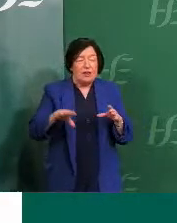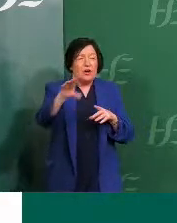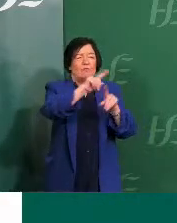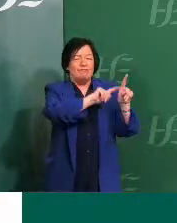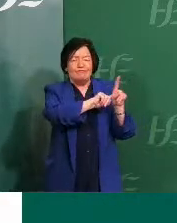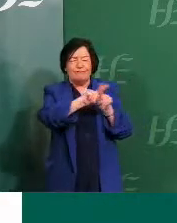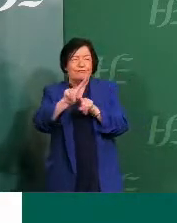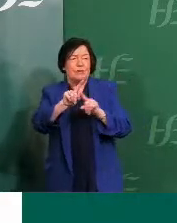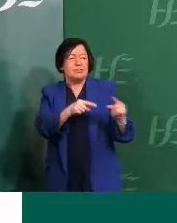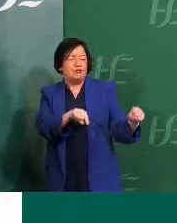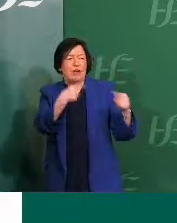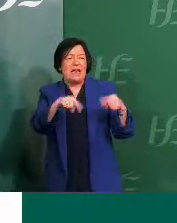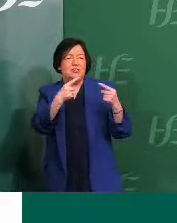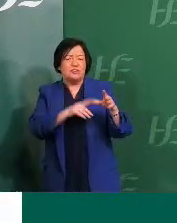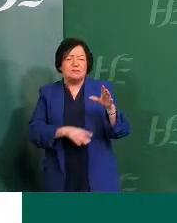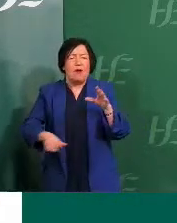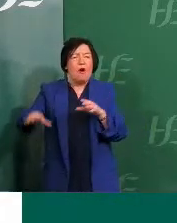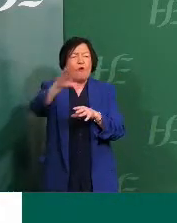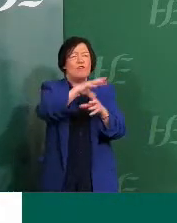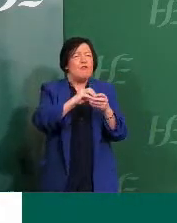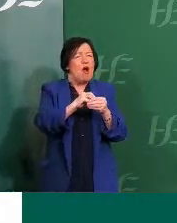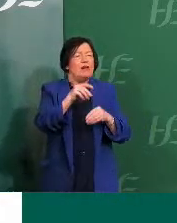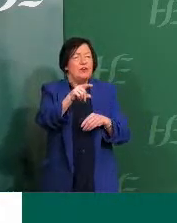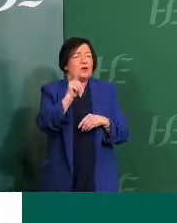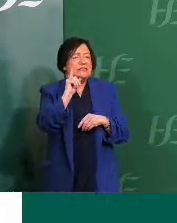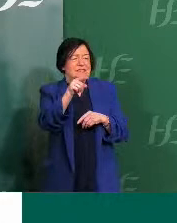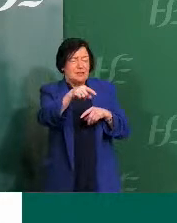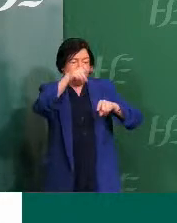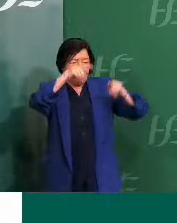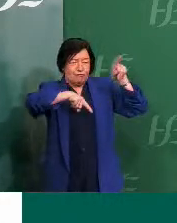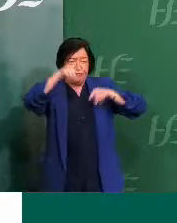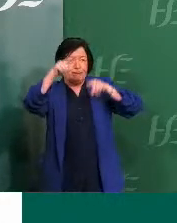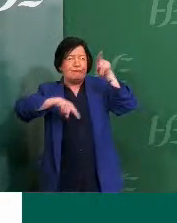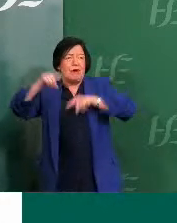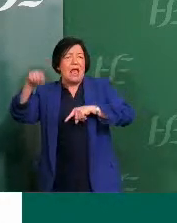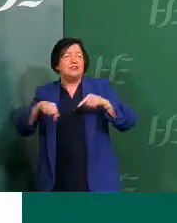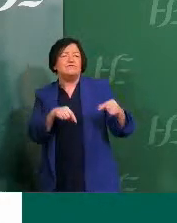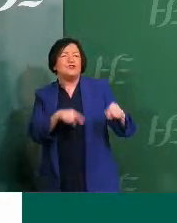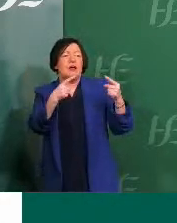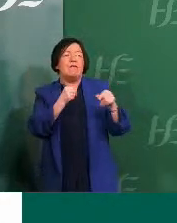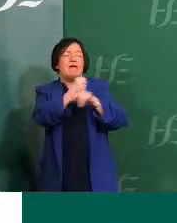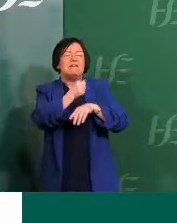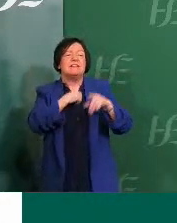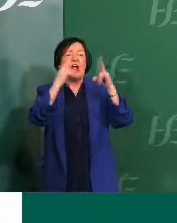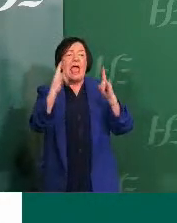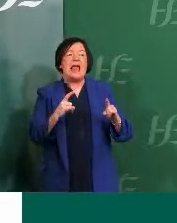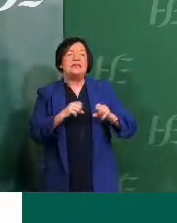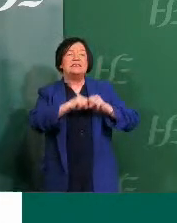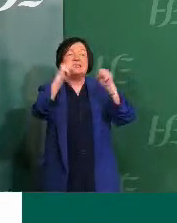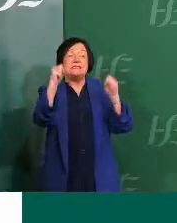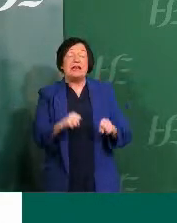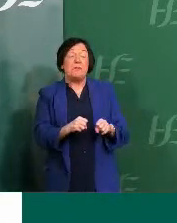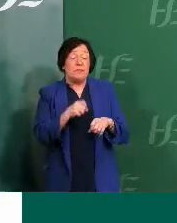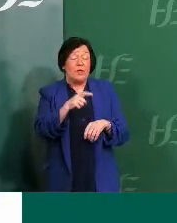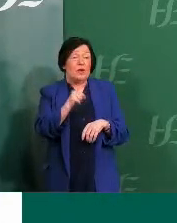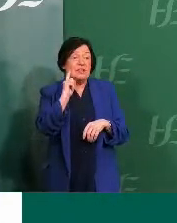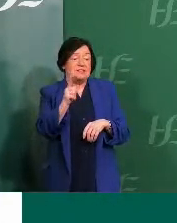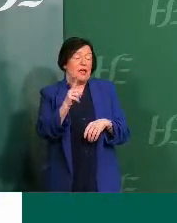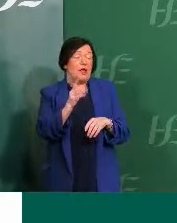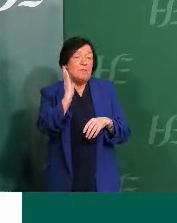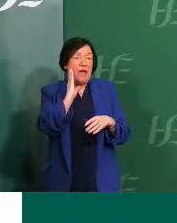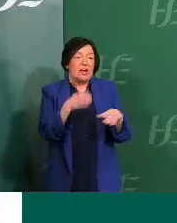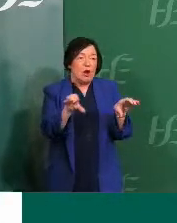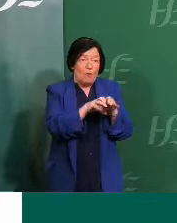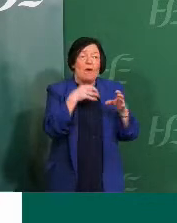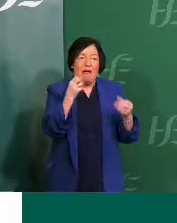challenges that this presents across the board. And just in front of you there, you'll see the range of challenges across our health system. So inevitably, we see bed closures, and we